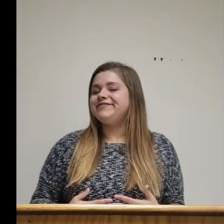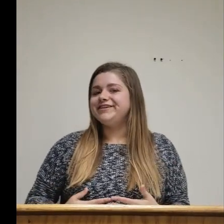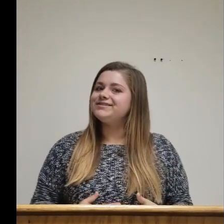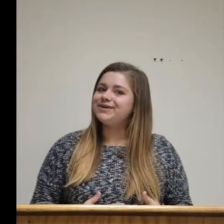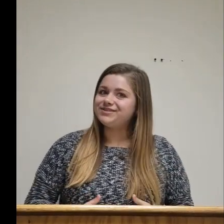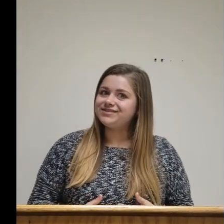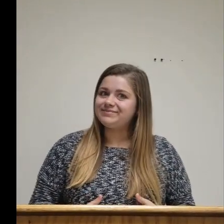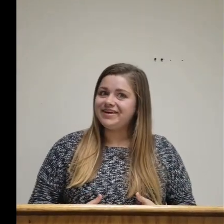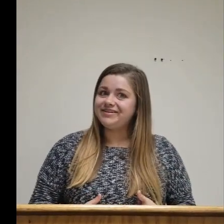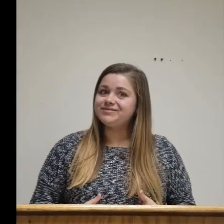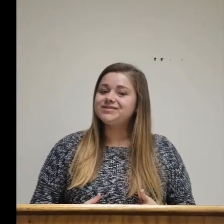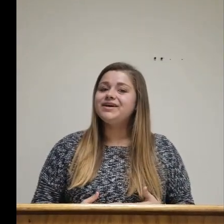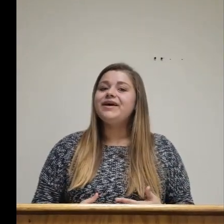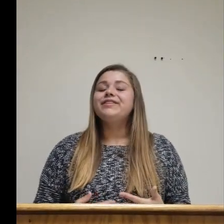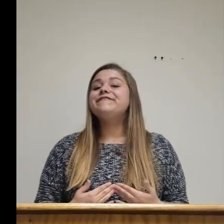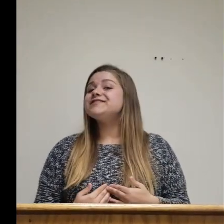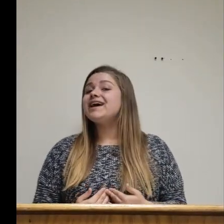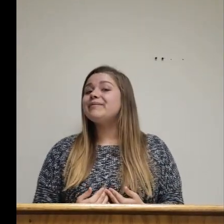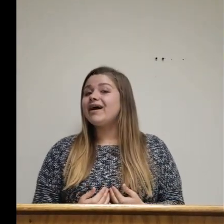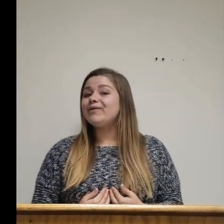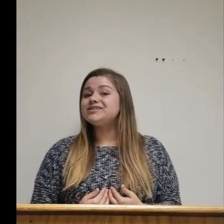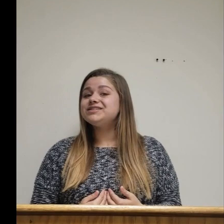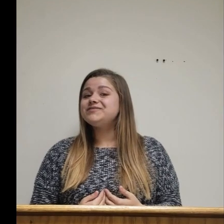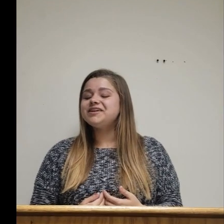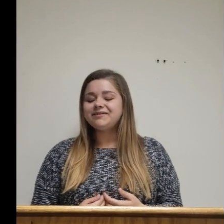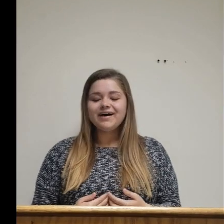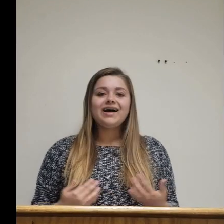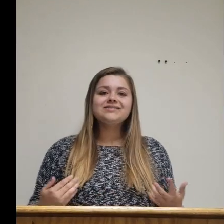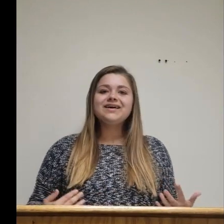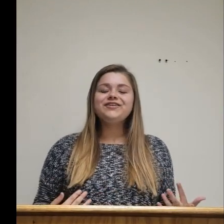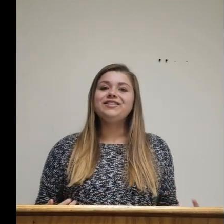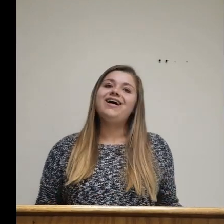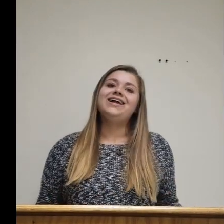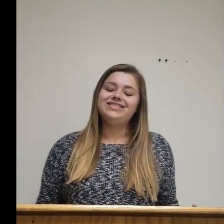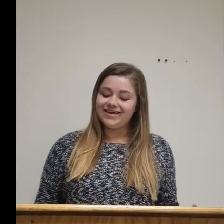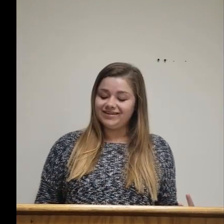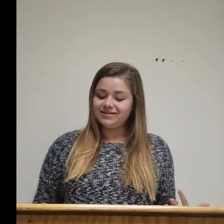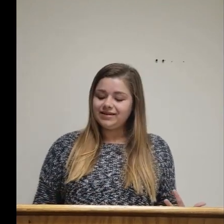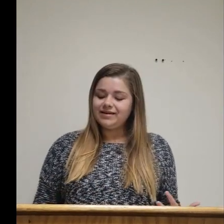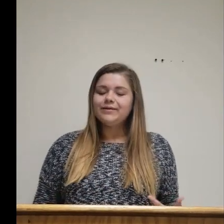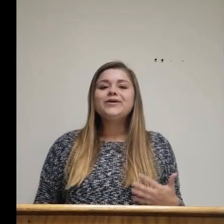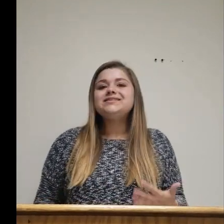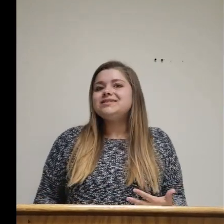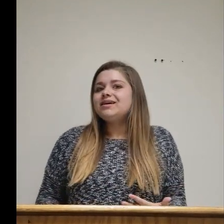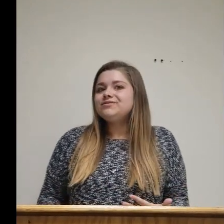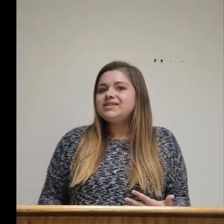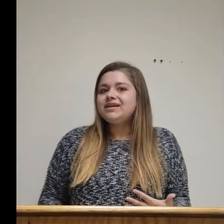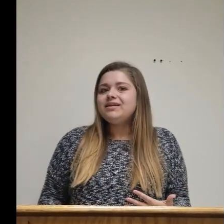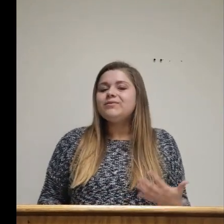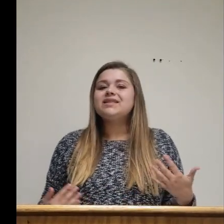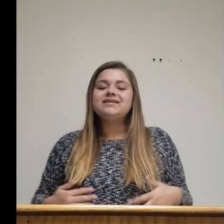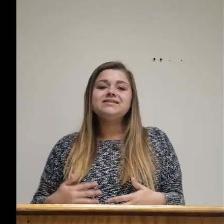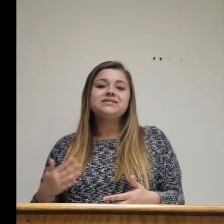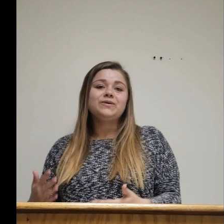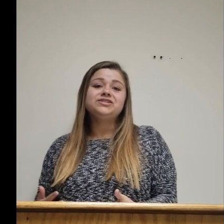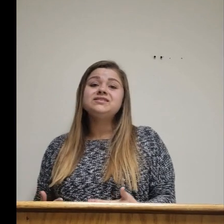lot of funny expressions this man used. The first time I watched this video, I was laughing a lot at the end. What I didn't understand